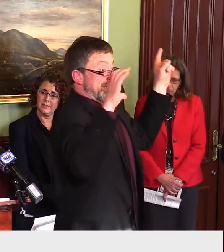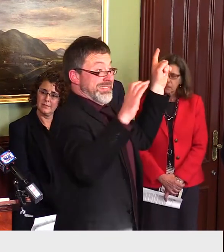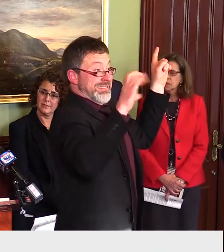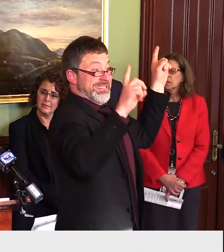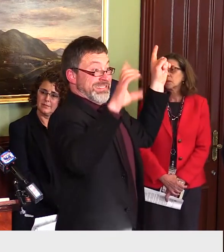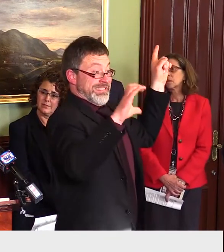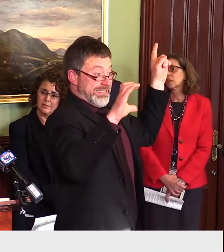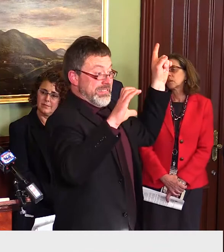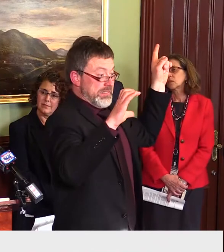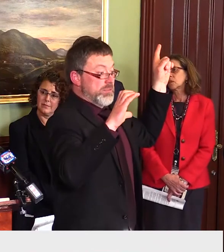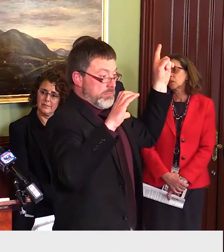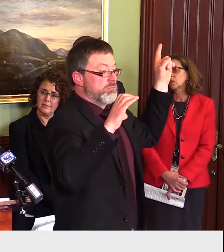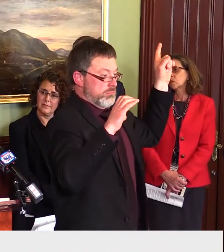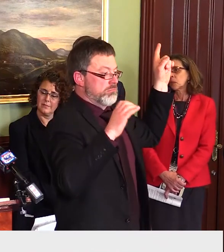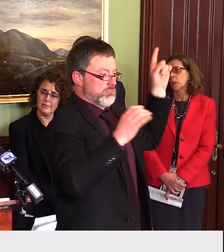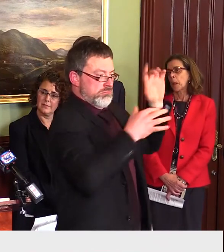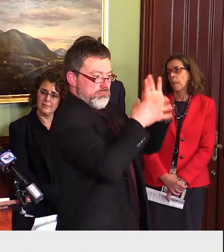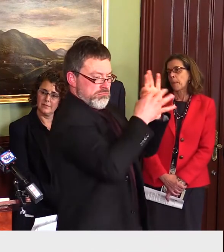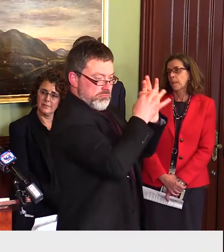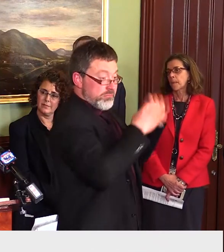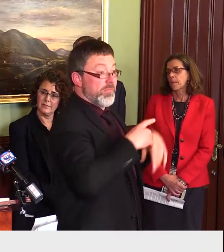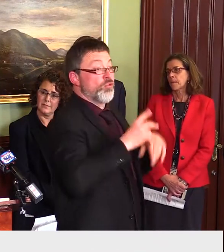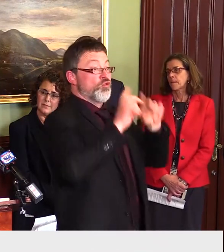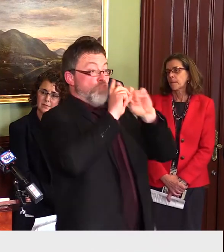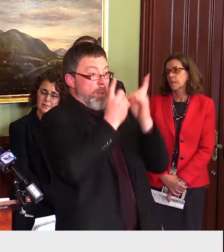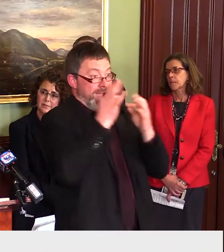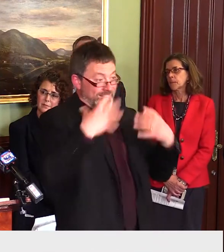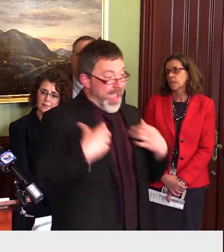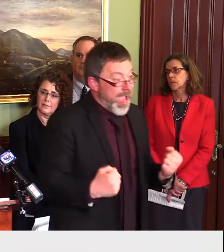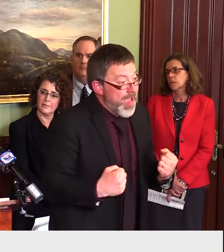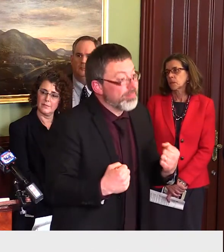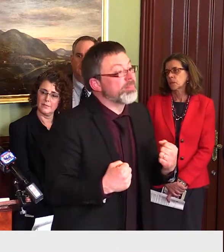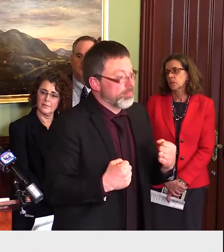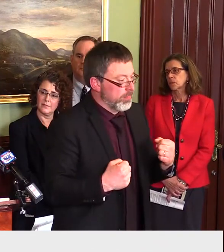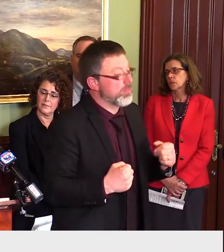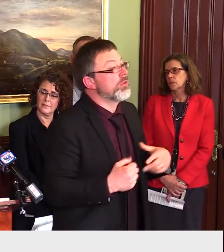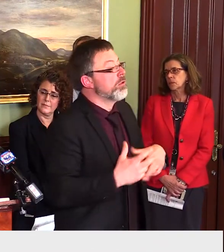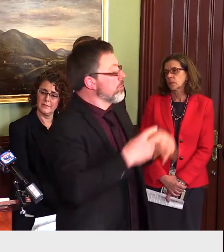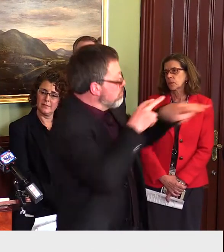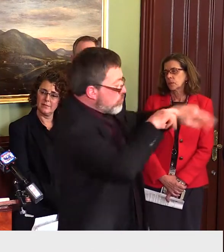experiences, and consultation with school health experts.